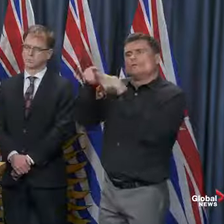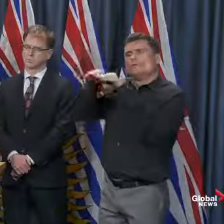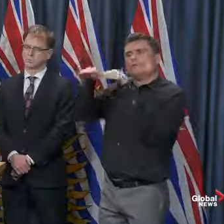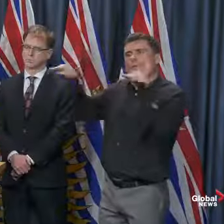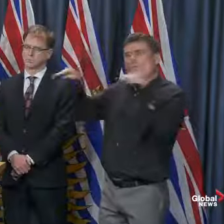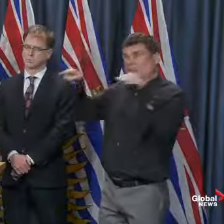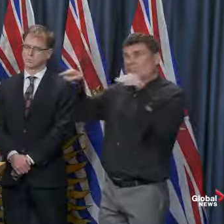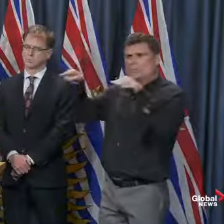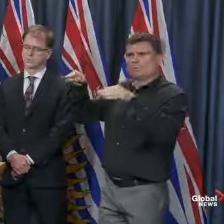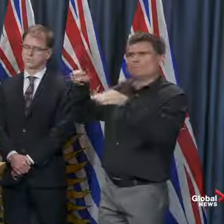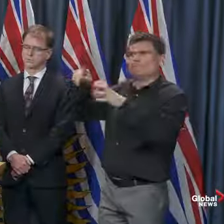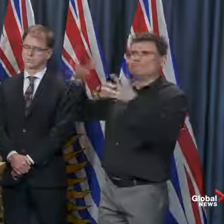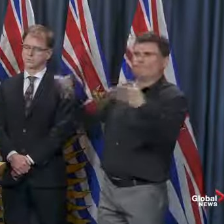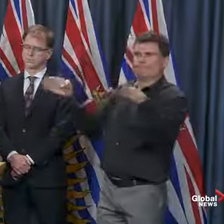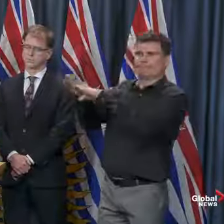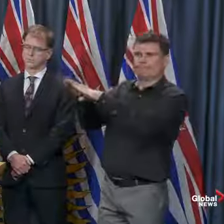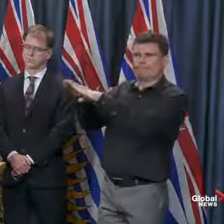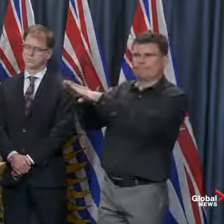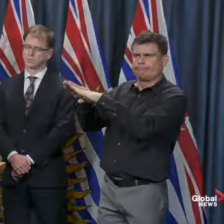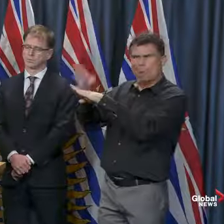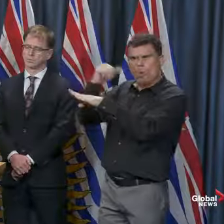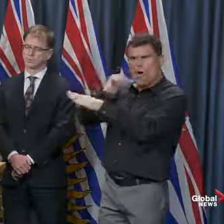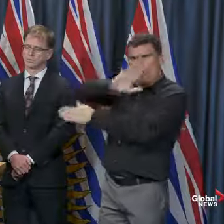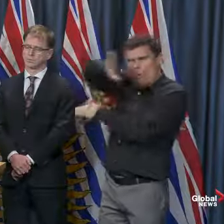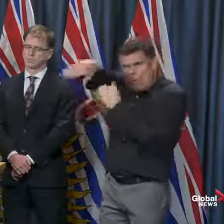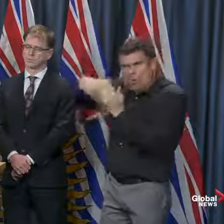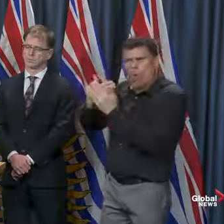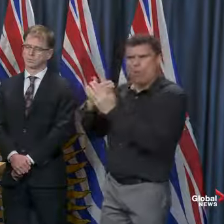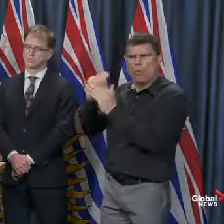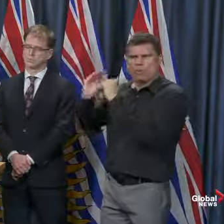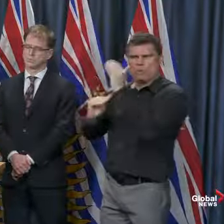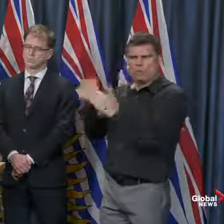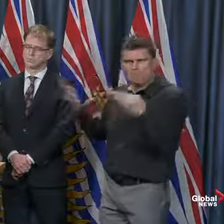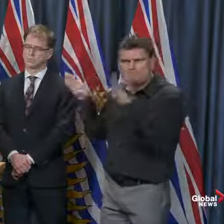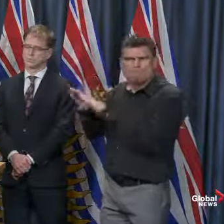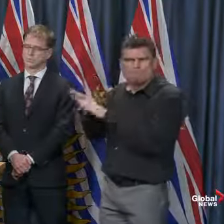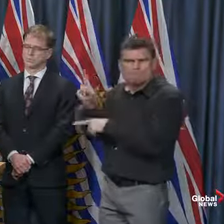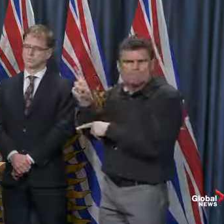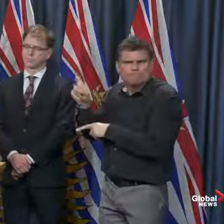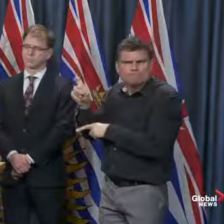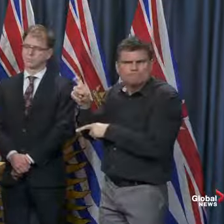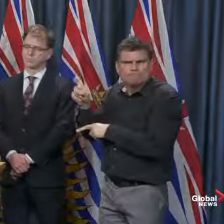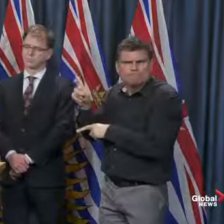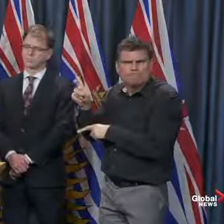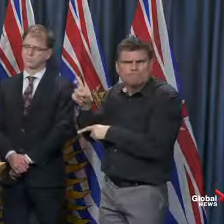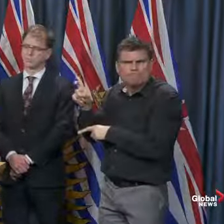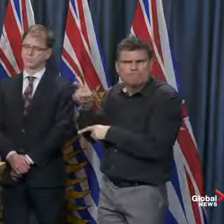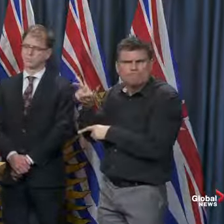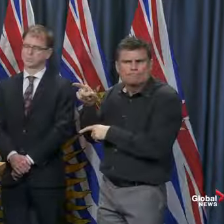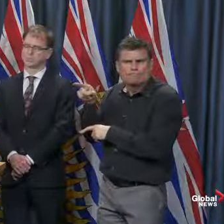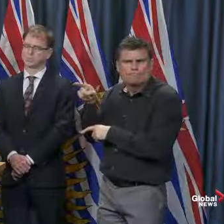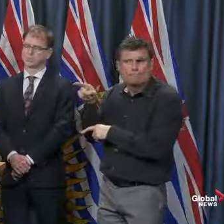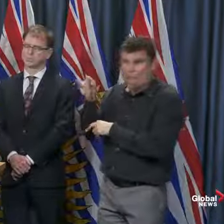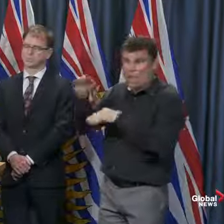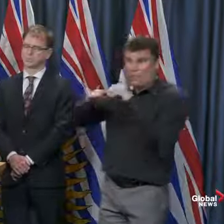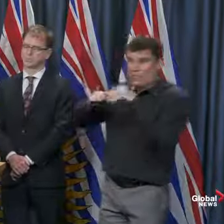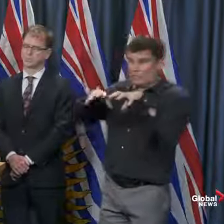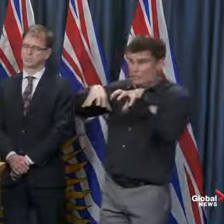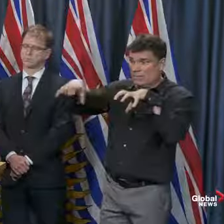well, so we're wondering if you can confirm that the virus is now in that other building. That's not my understanding,